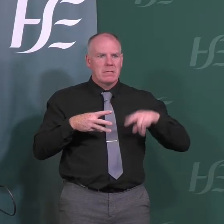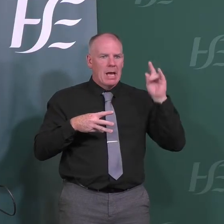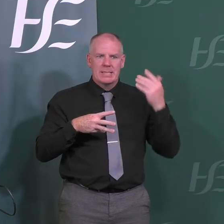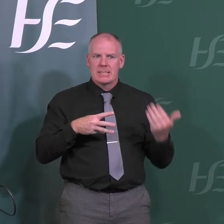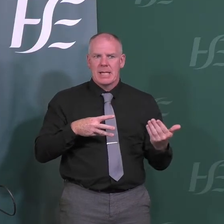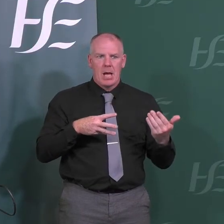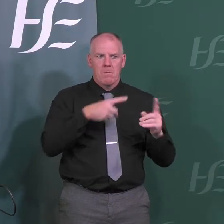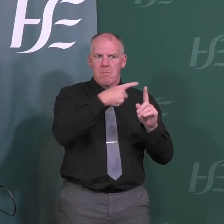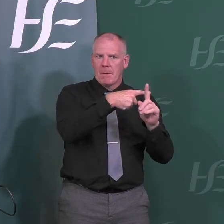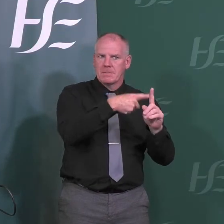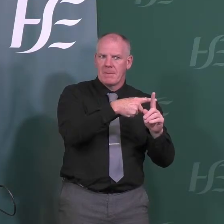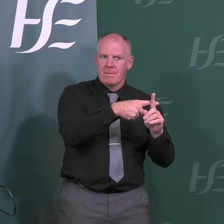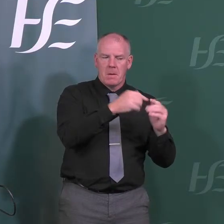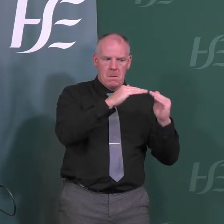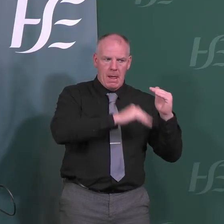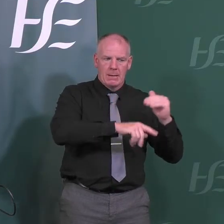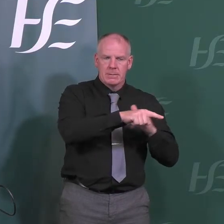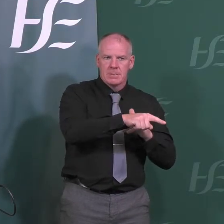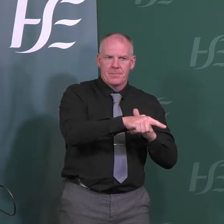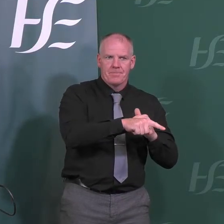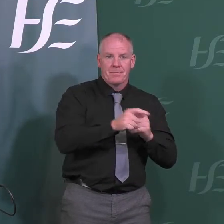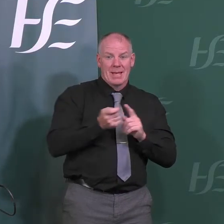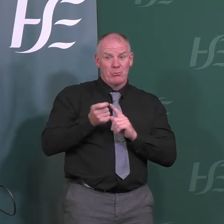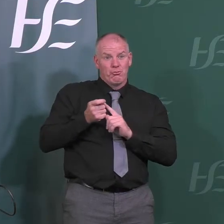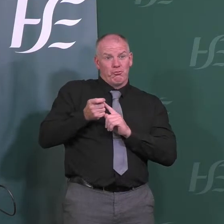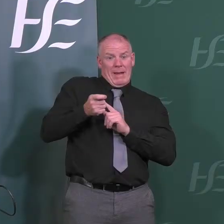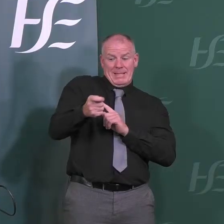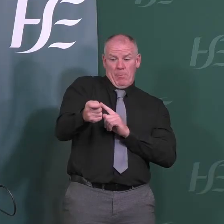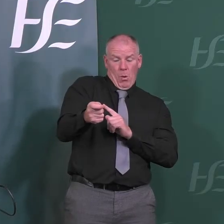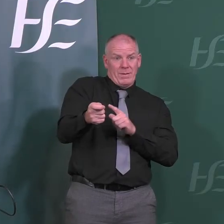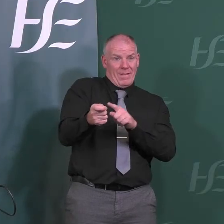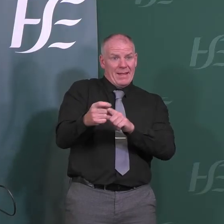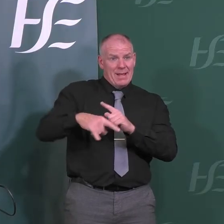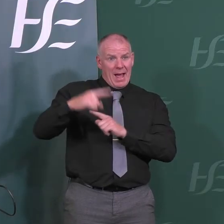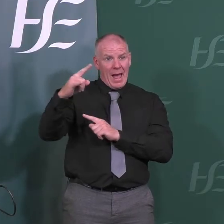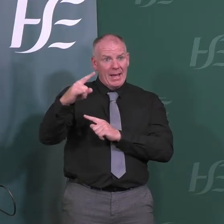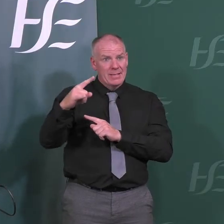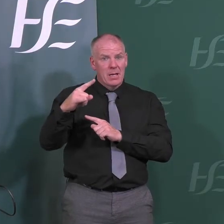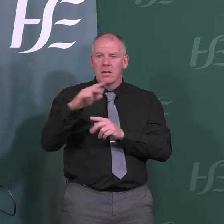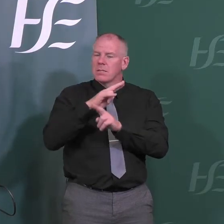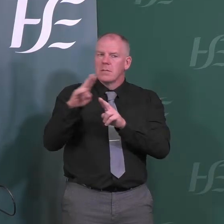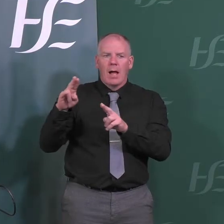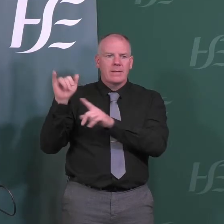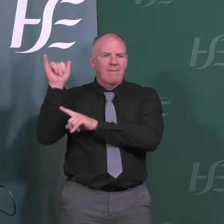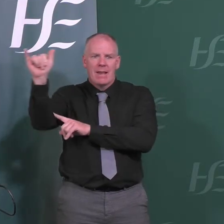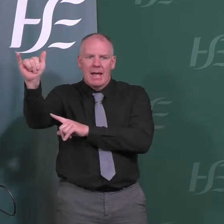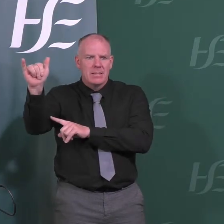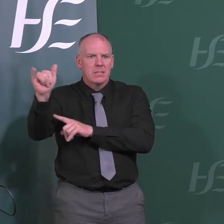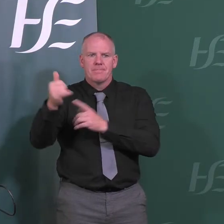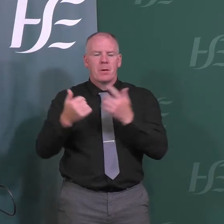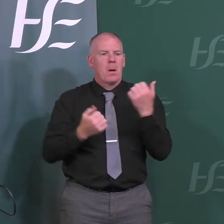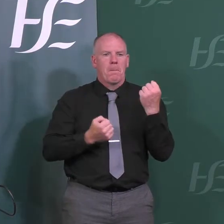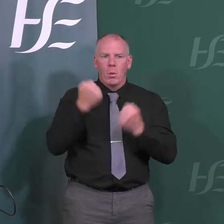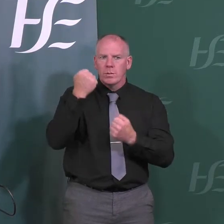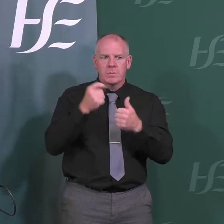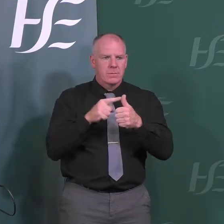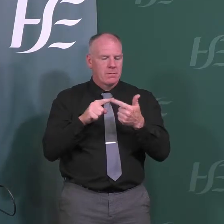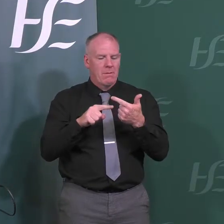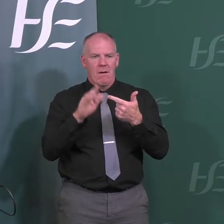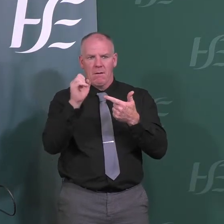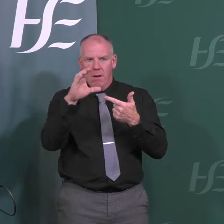in terms of positivity level. Transport is the highest positivity. That means non-flight related transport. That's cars, buses,